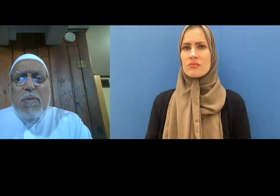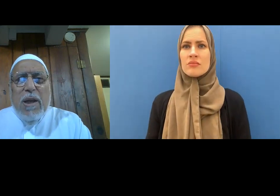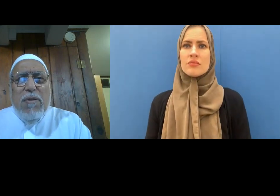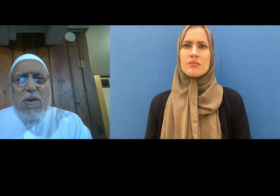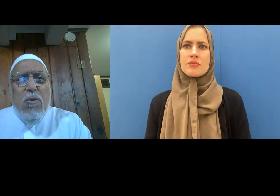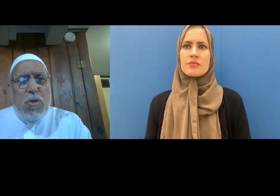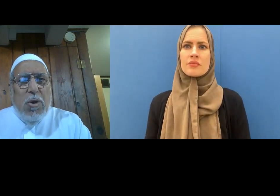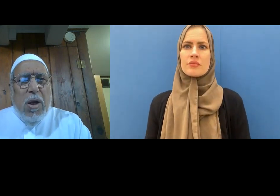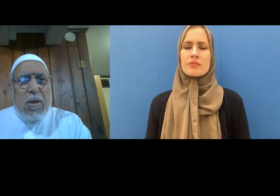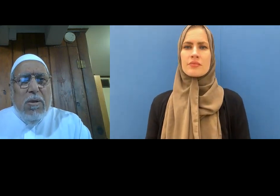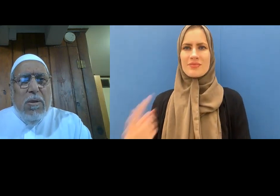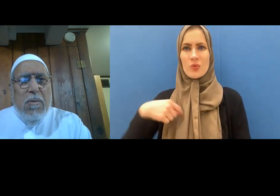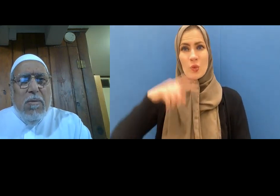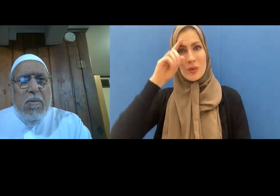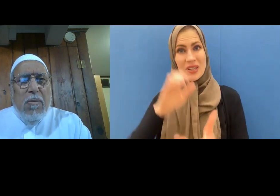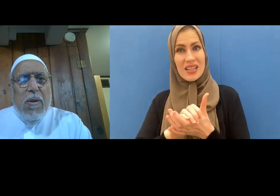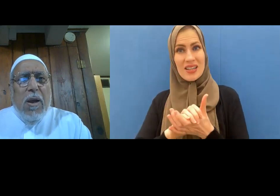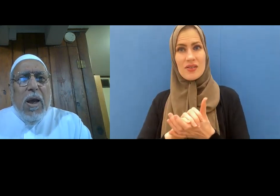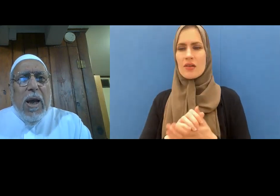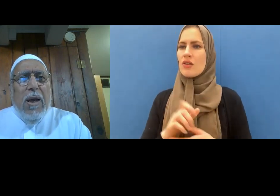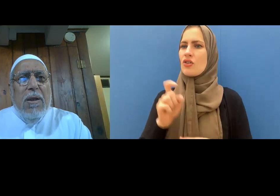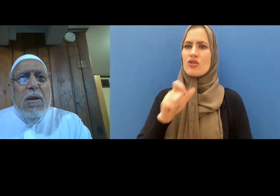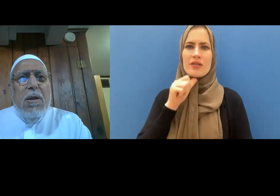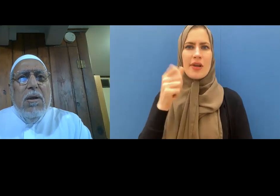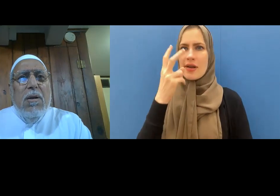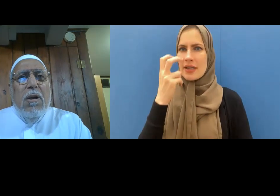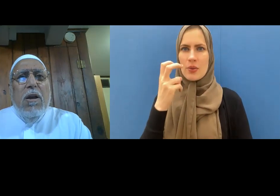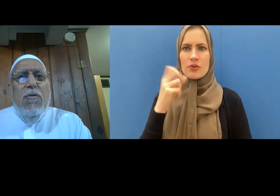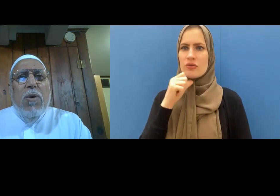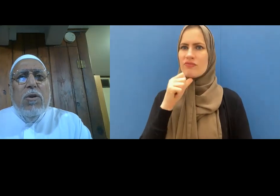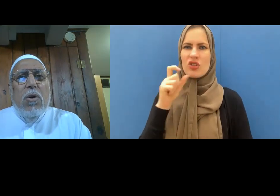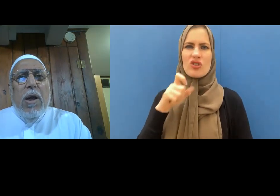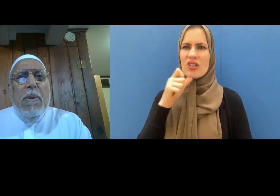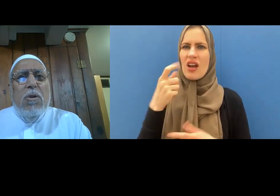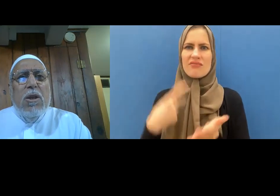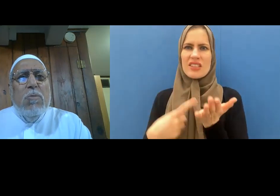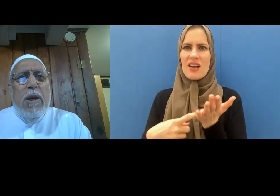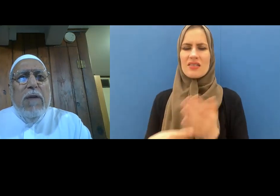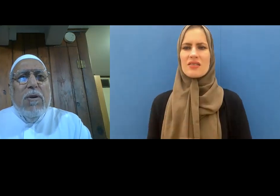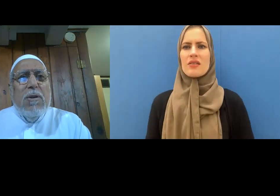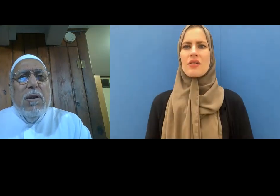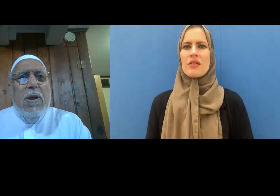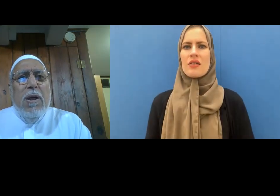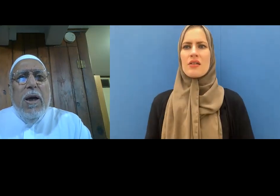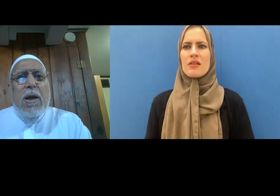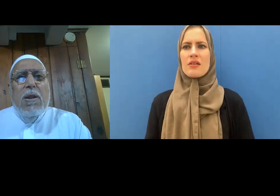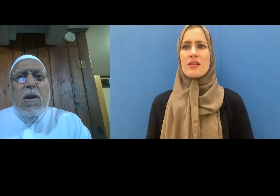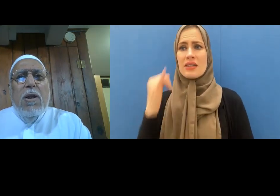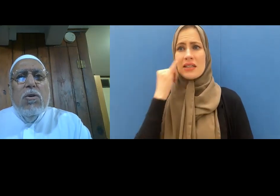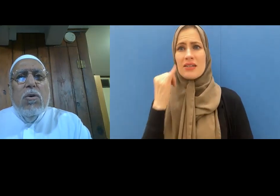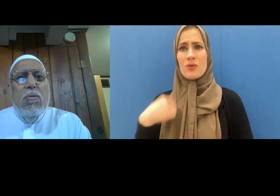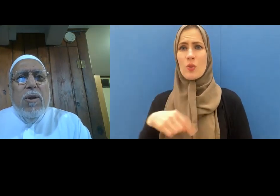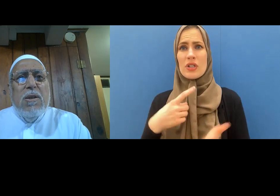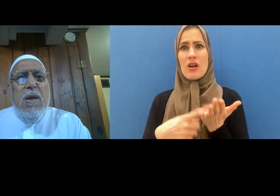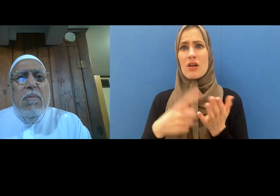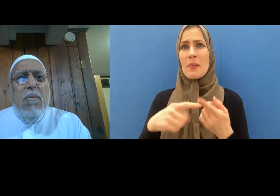As believers, we should not. And if we're talking about disbelievers and the need